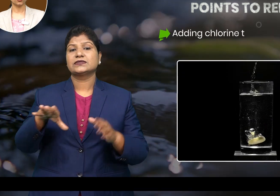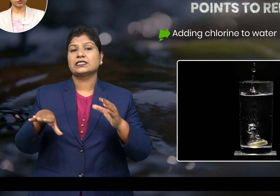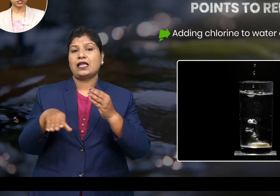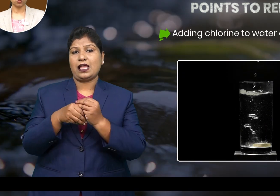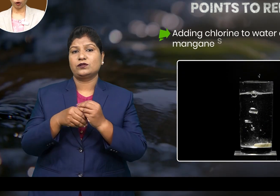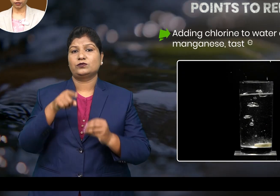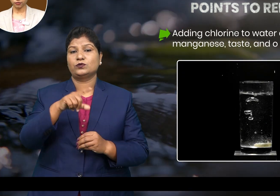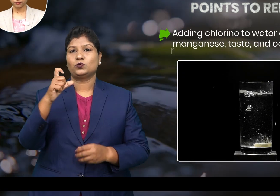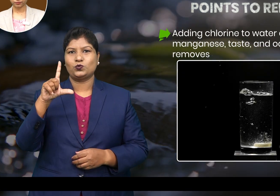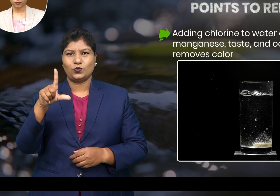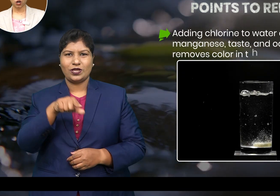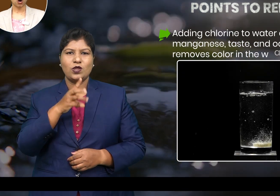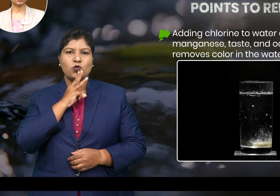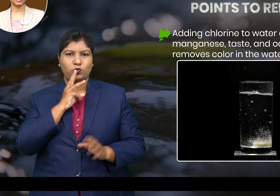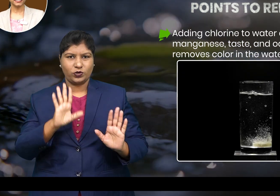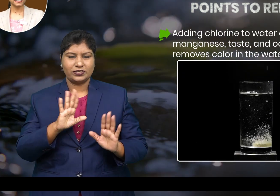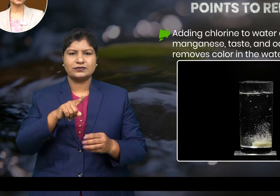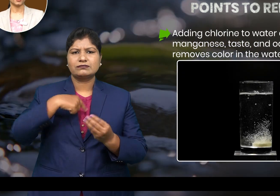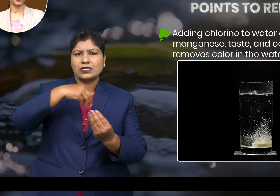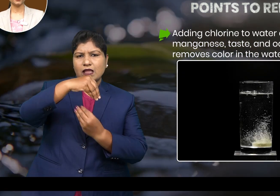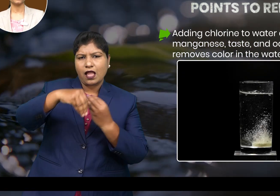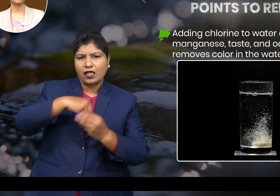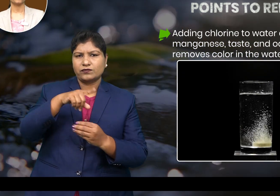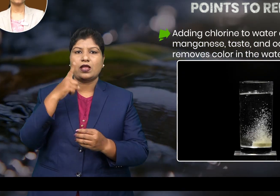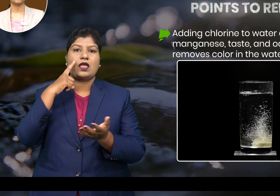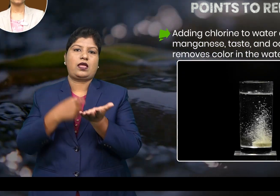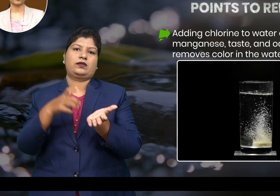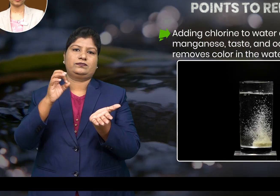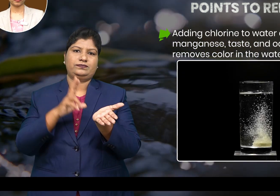Adding chlorine to water oxides iron,